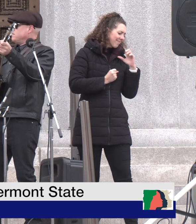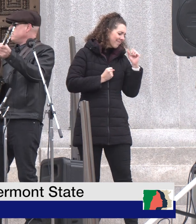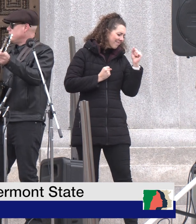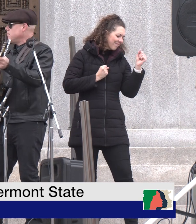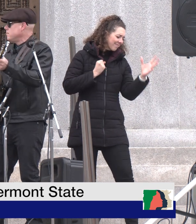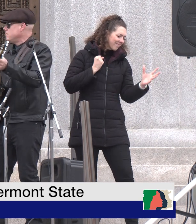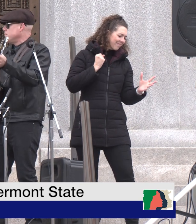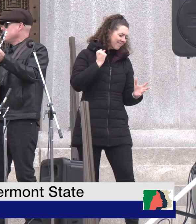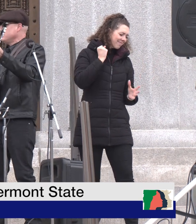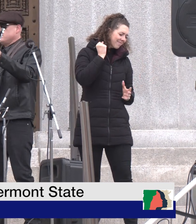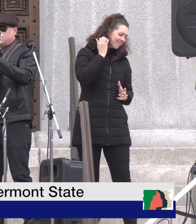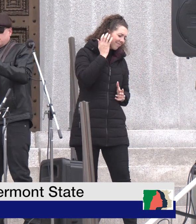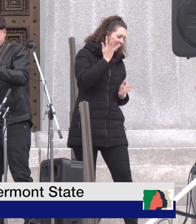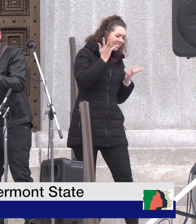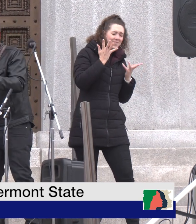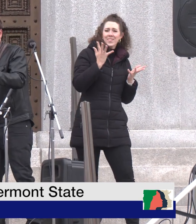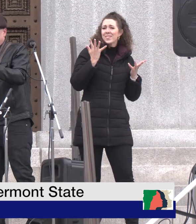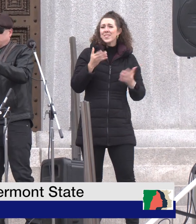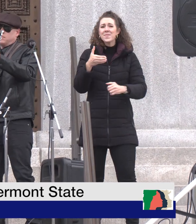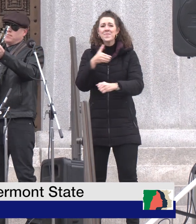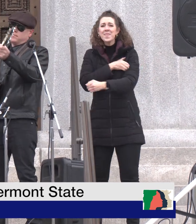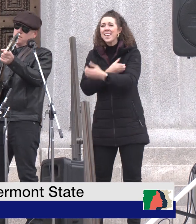Standing prouder,